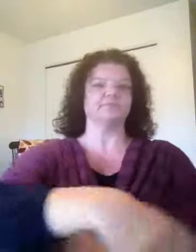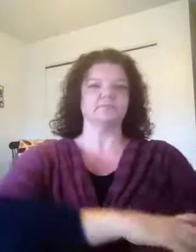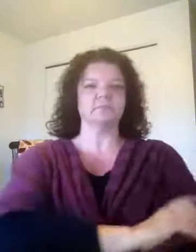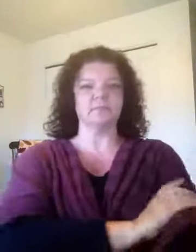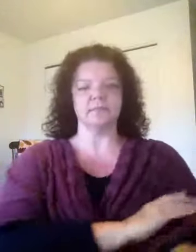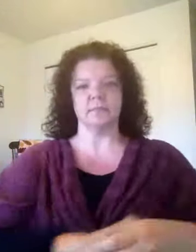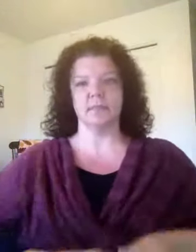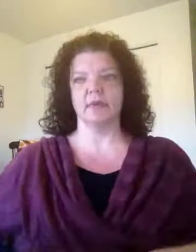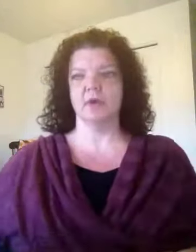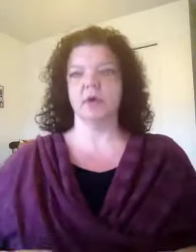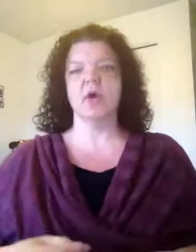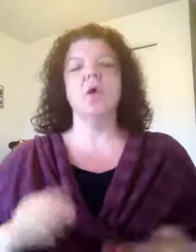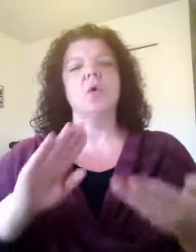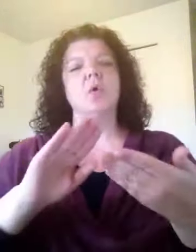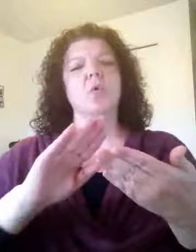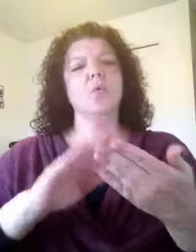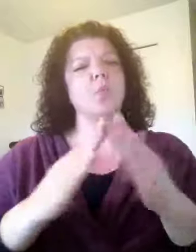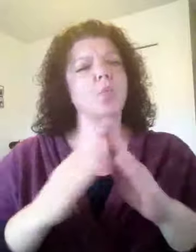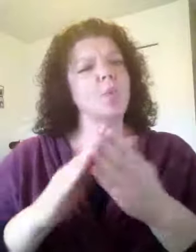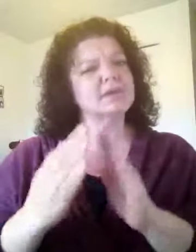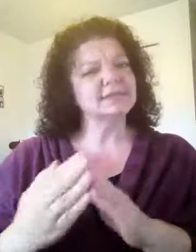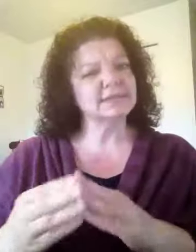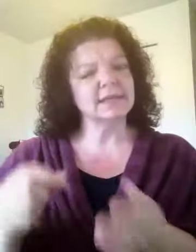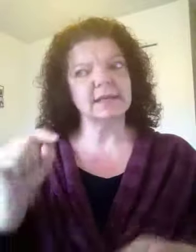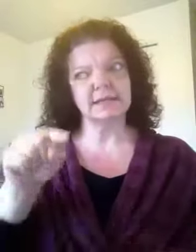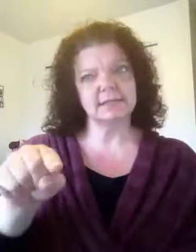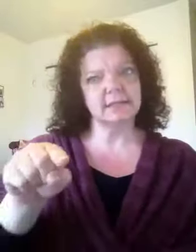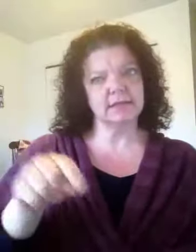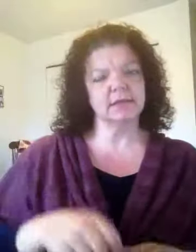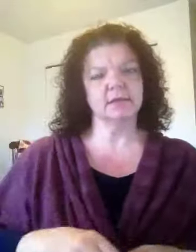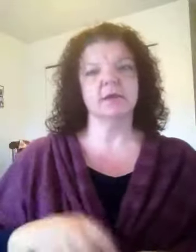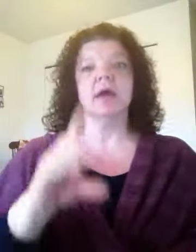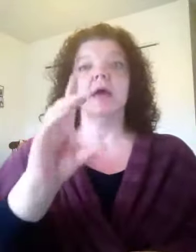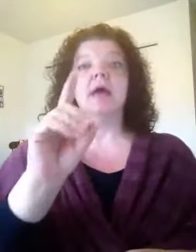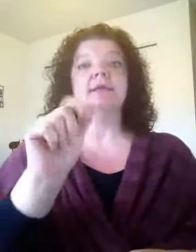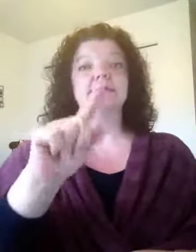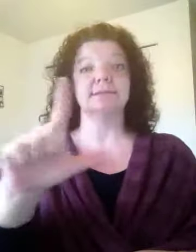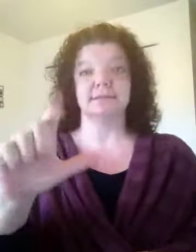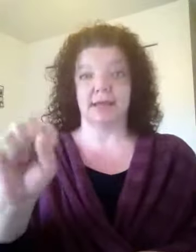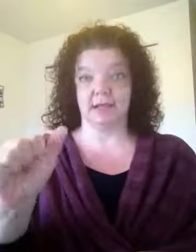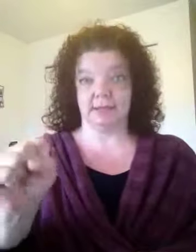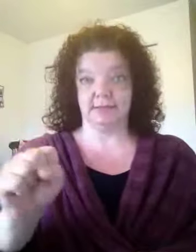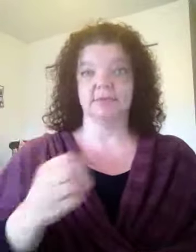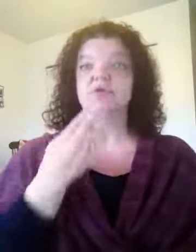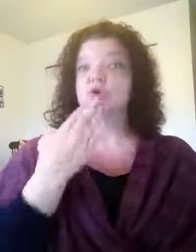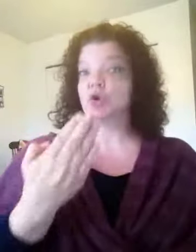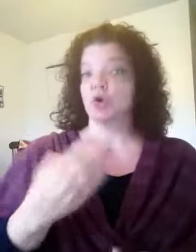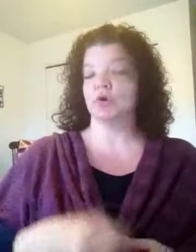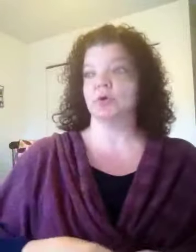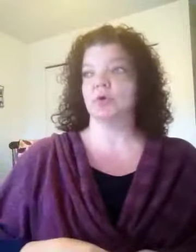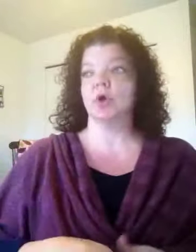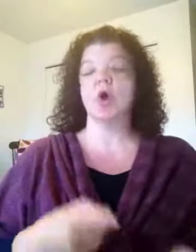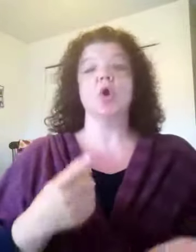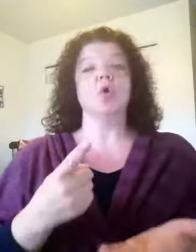what city is this major landmark in? Dallas. Dallas. Good. All right, what I want you to do is we've talked about some other wonderful